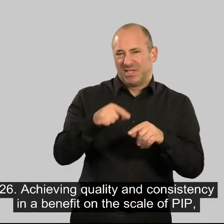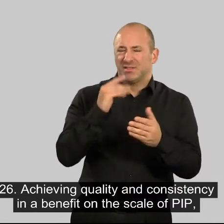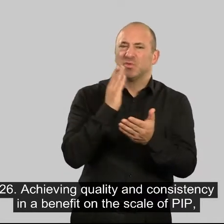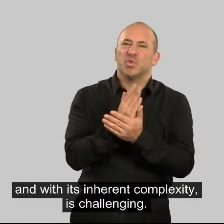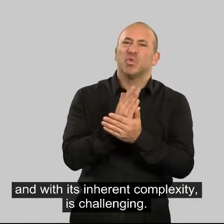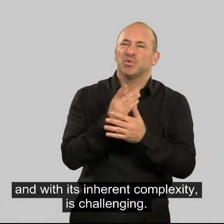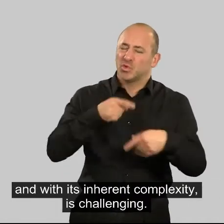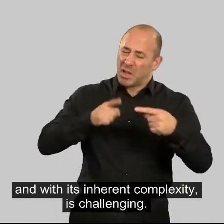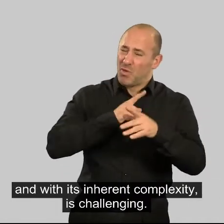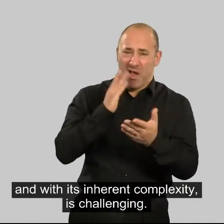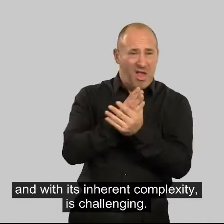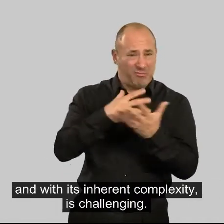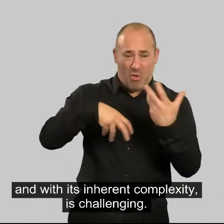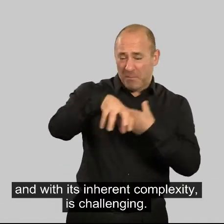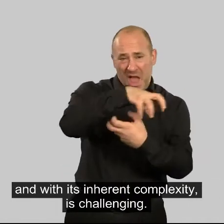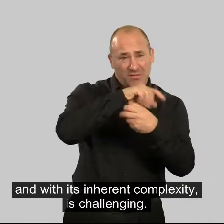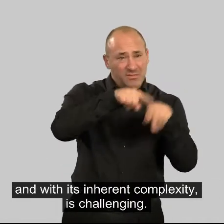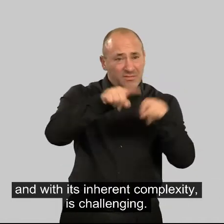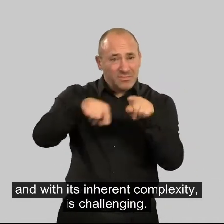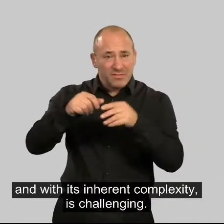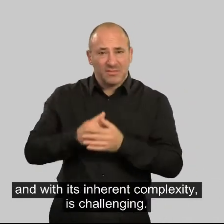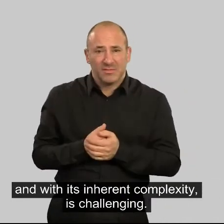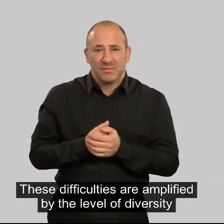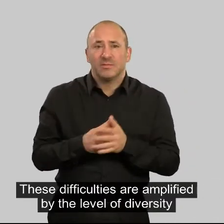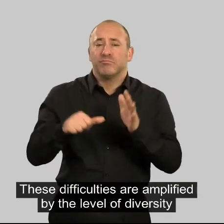its inherent complexity is challenging.